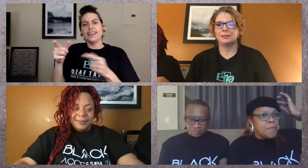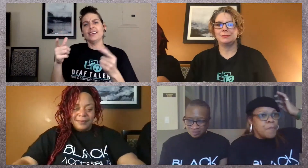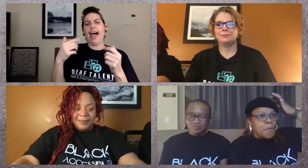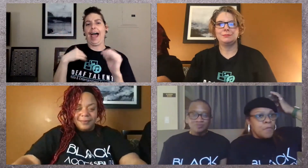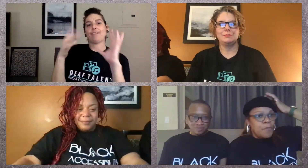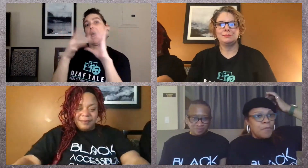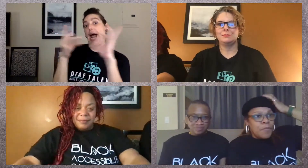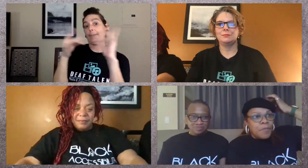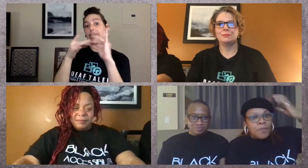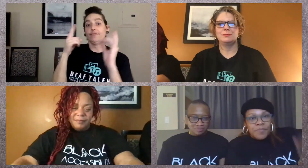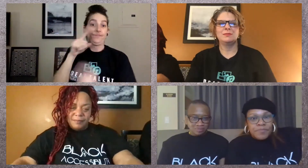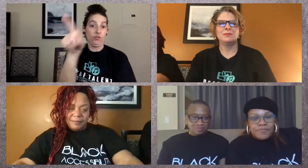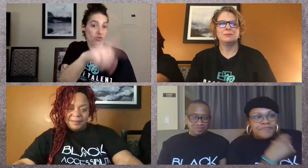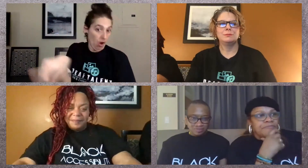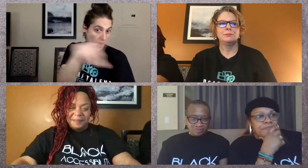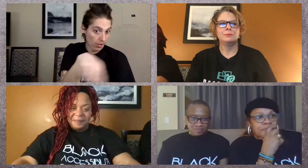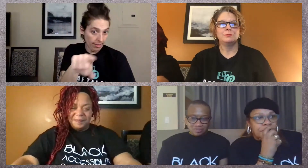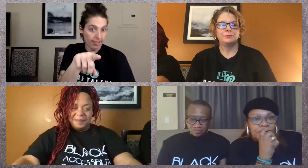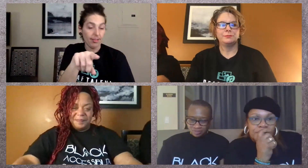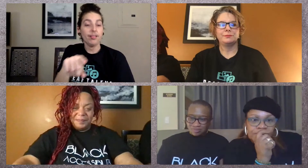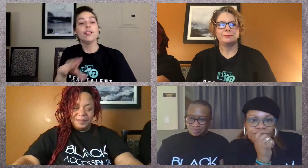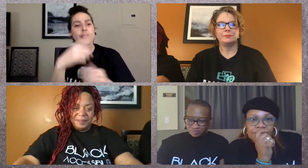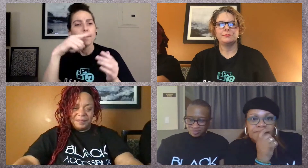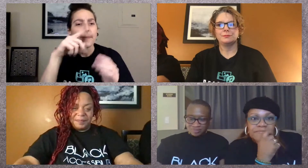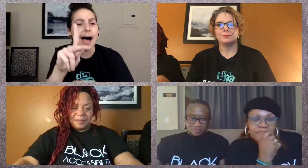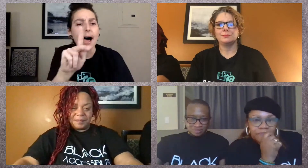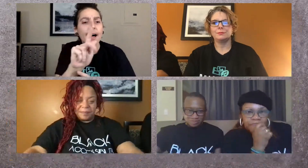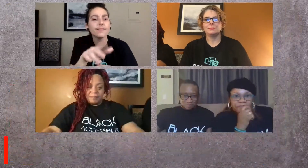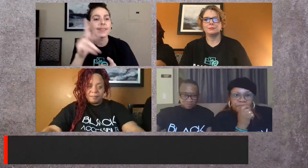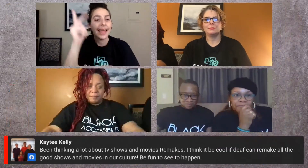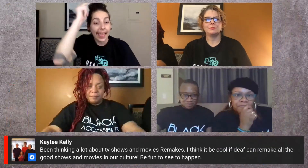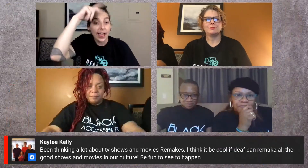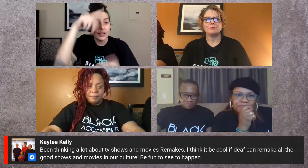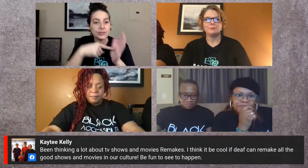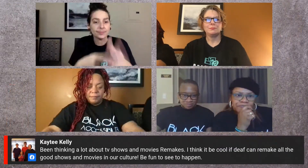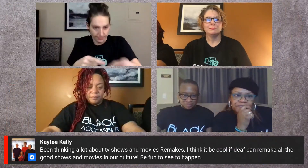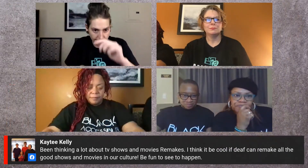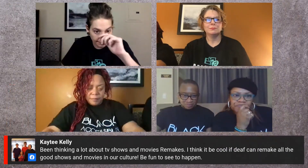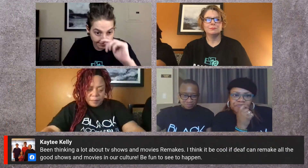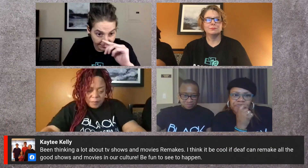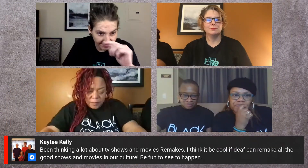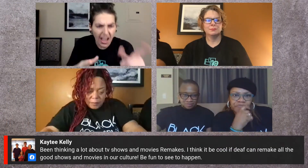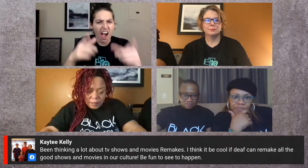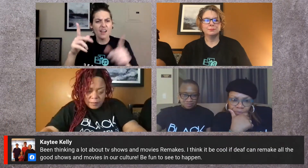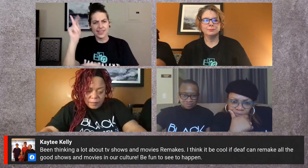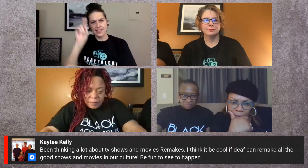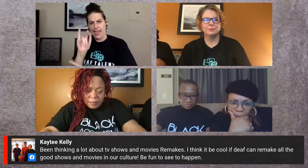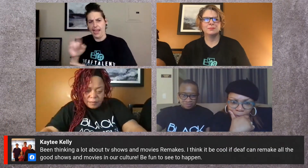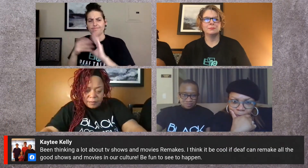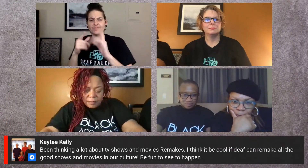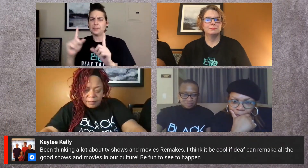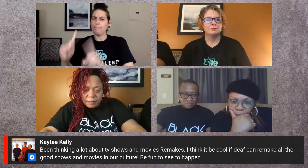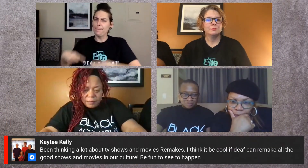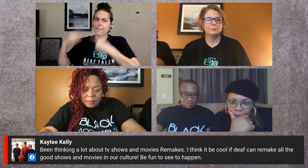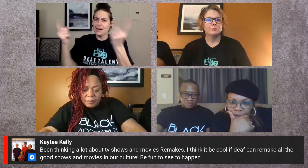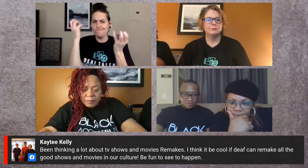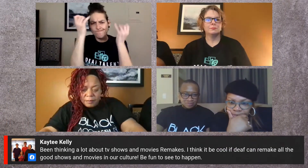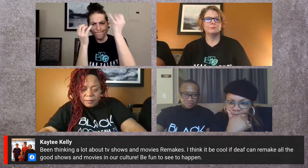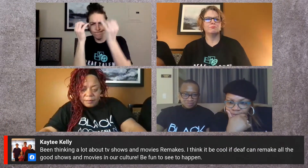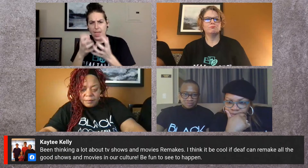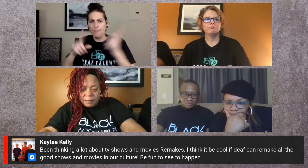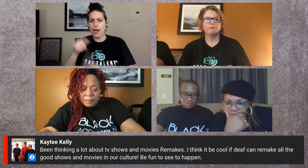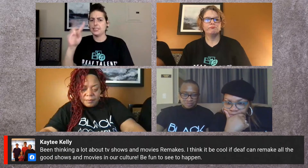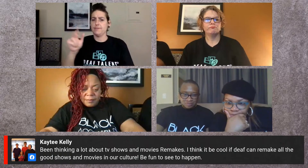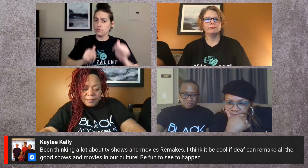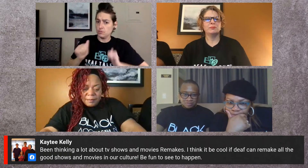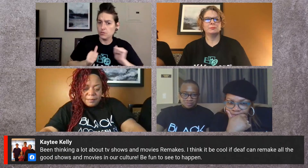Katie Kelly. She has a comment for you guys. Can you put it back up? There it is. Katie